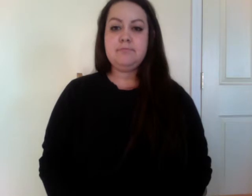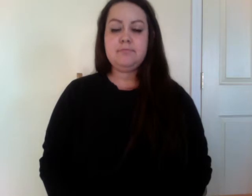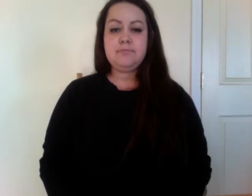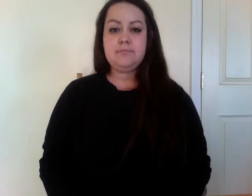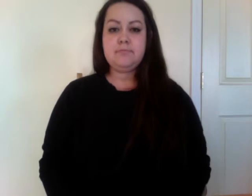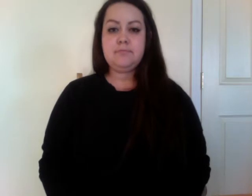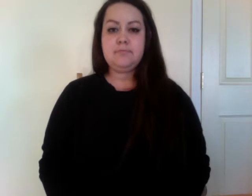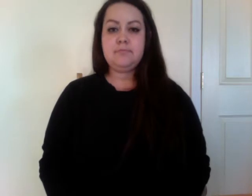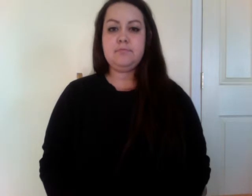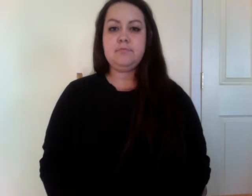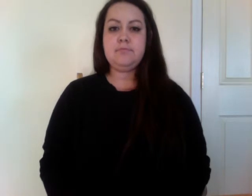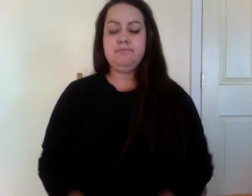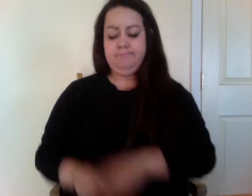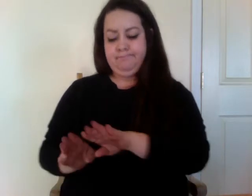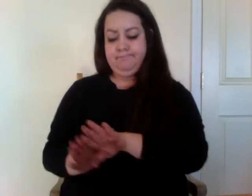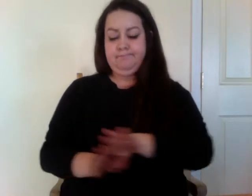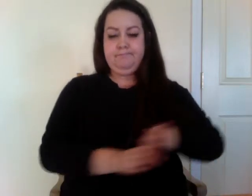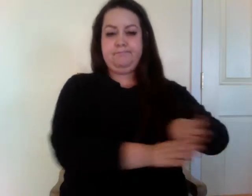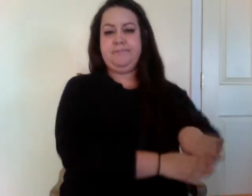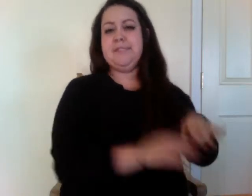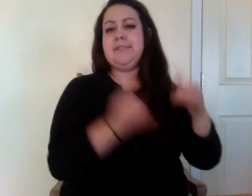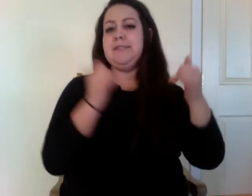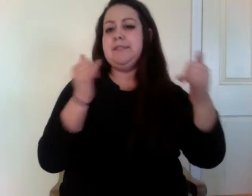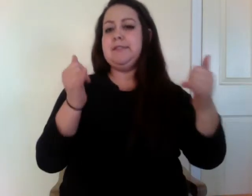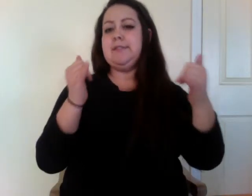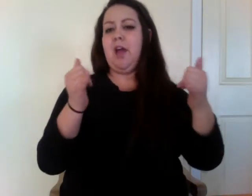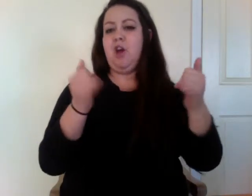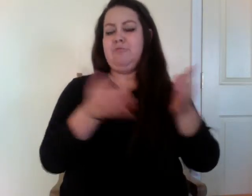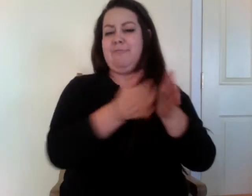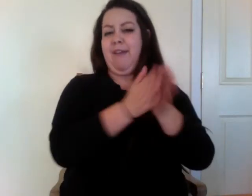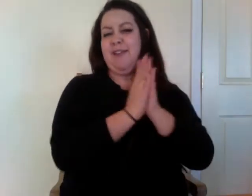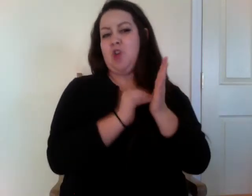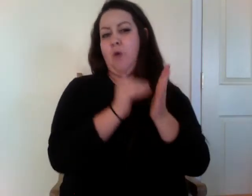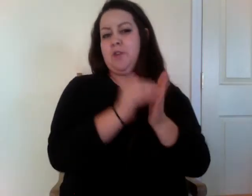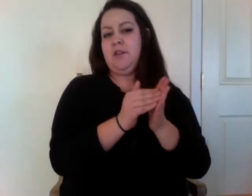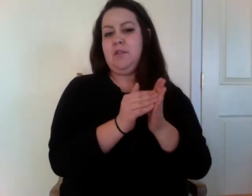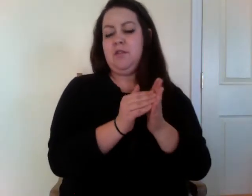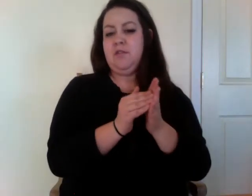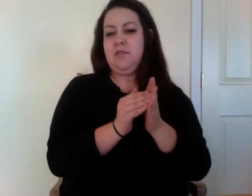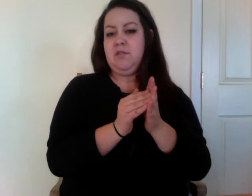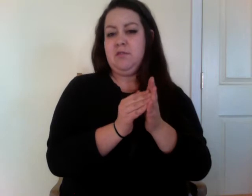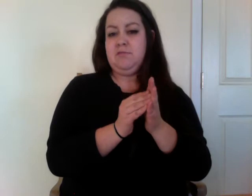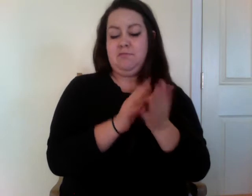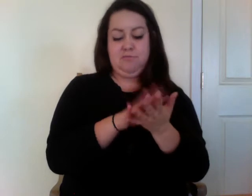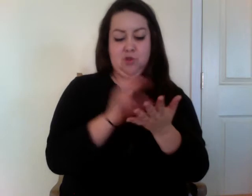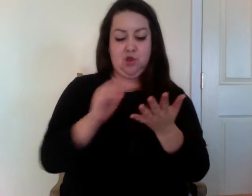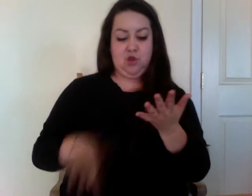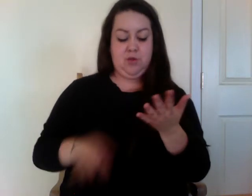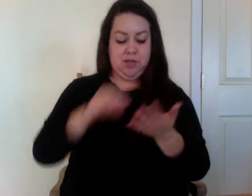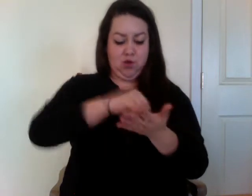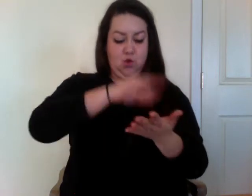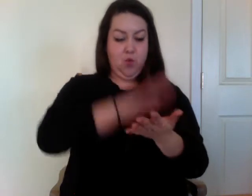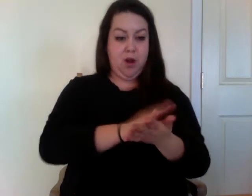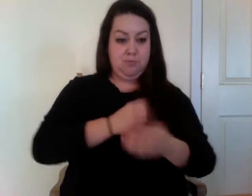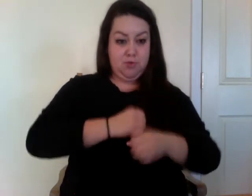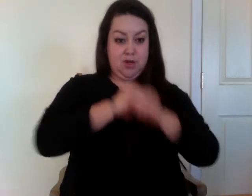The next question that I get asked a lot, or that we get asked a lot, is: are all student records protected by FERPA? What I